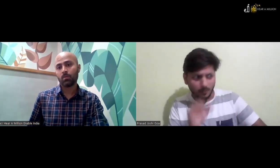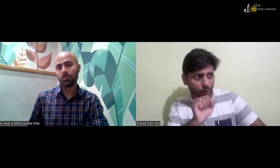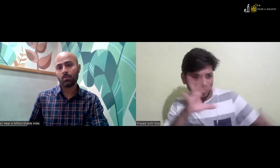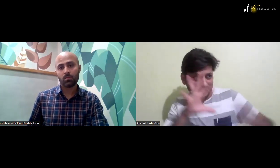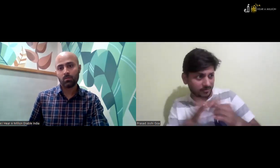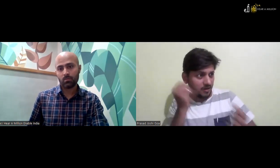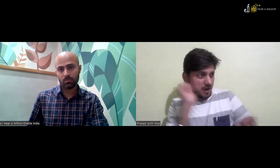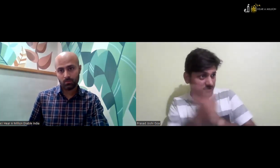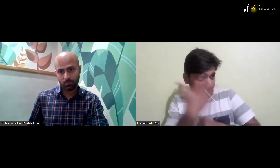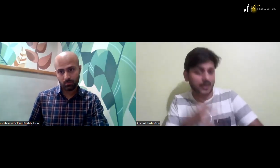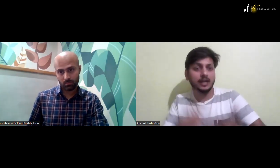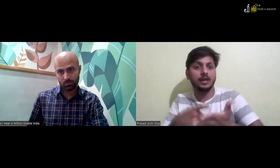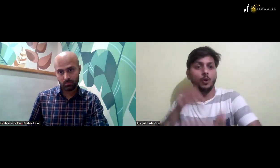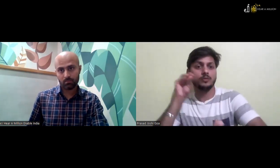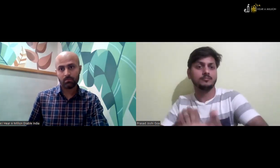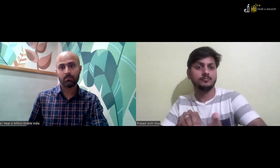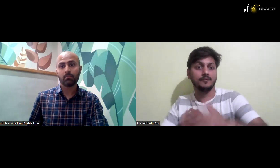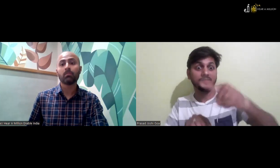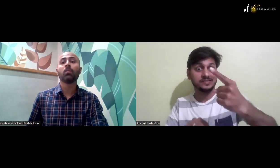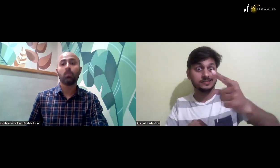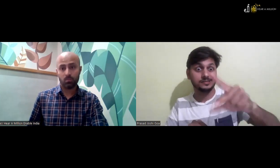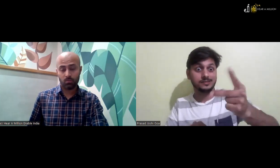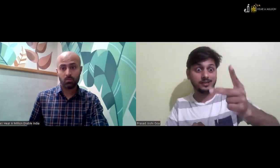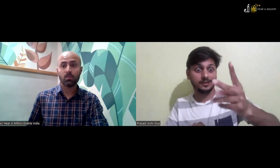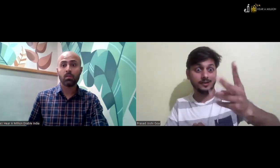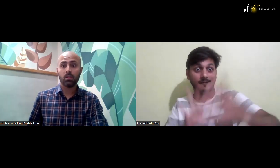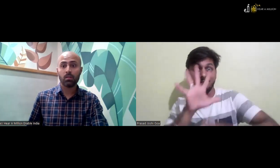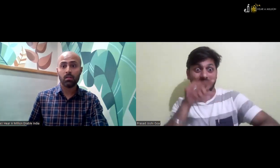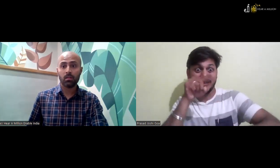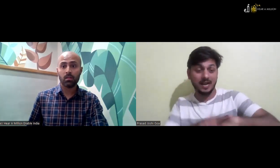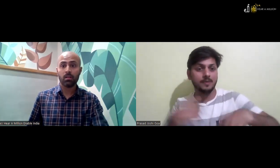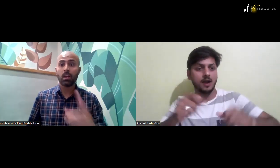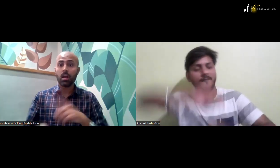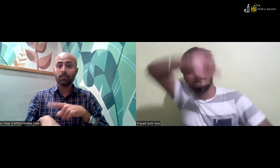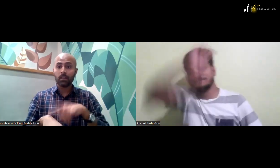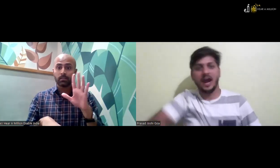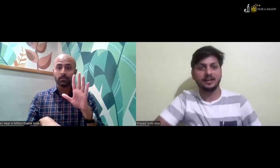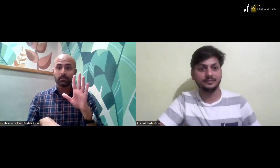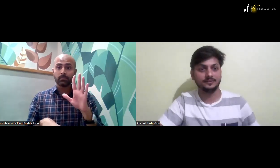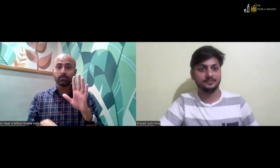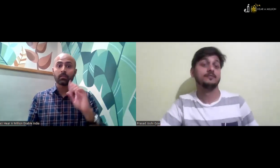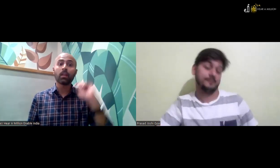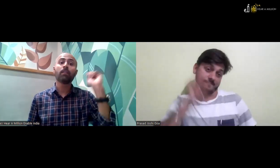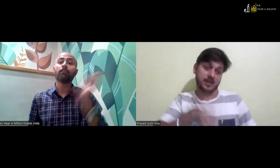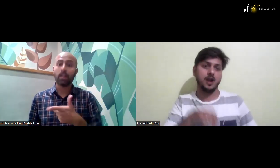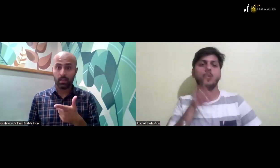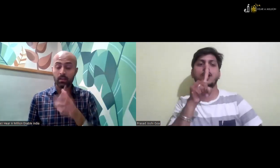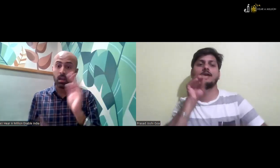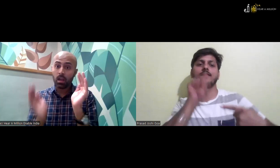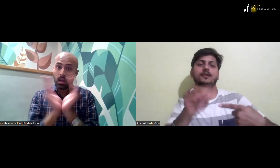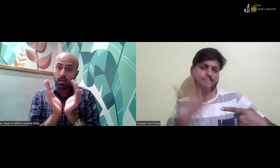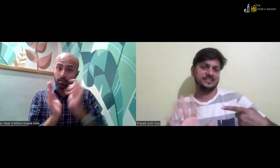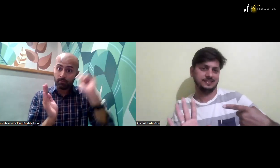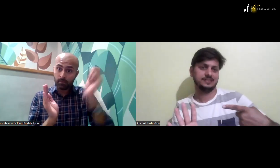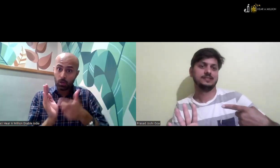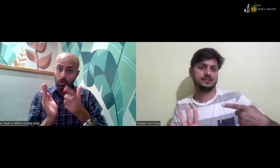if you have met with an accident and you have done such things, they will be mentioning in the report. So if the 5 times you have done such